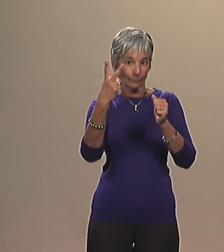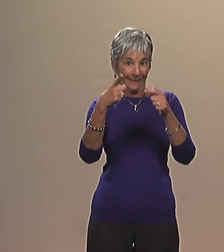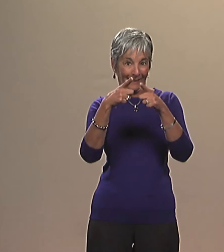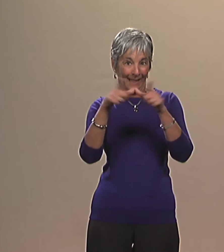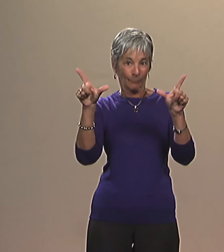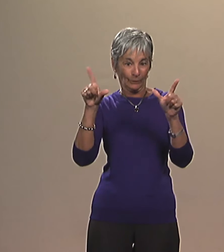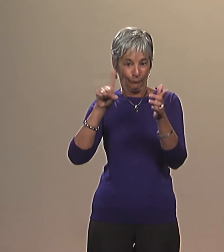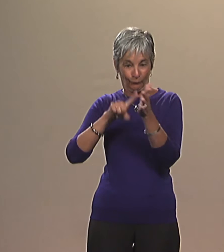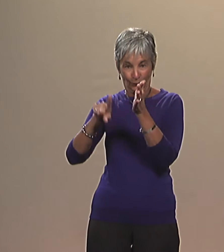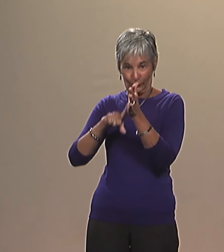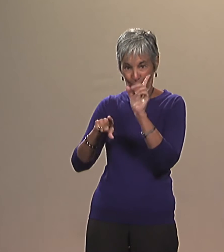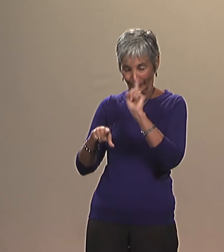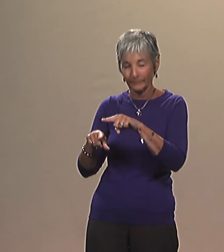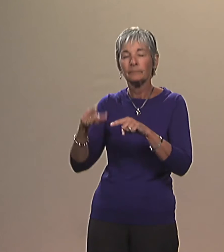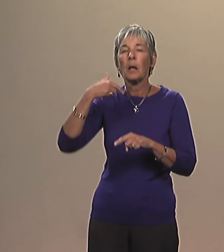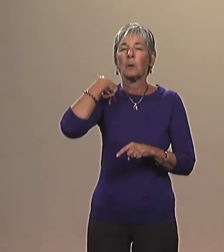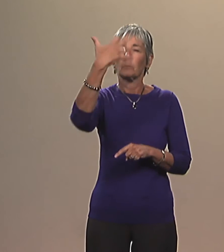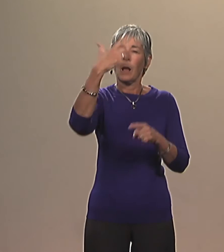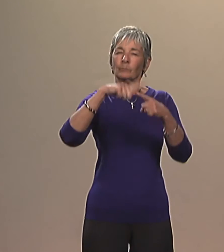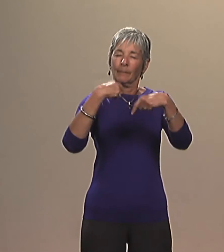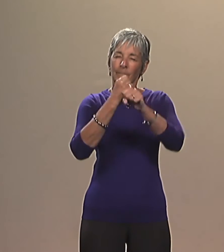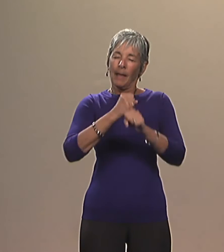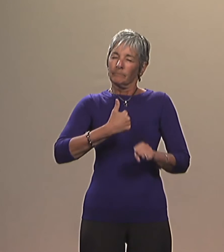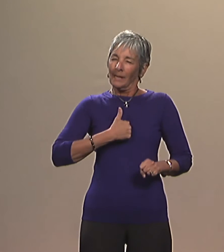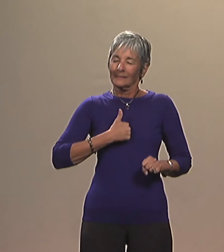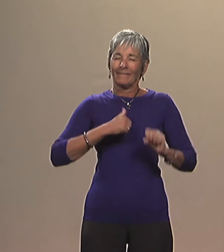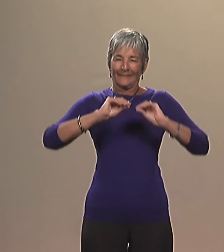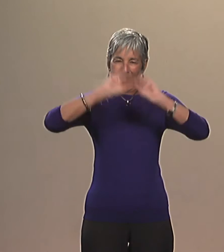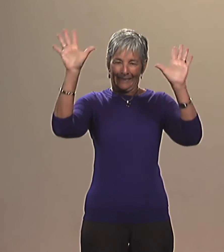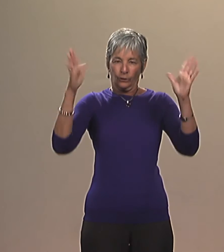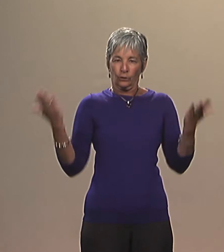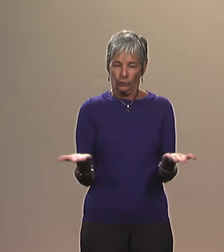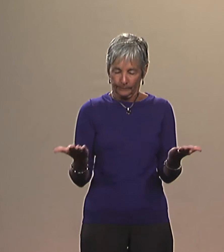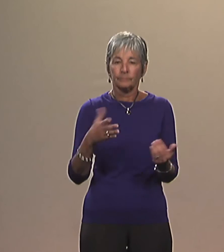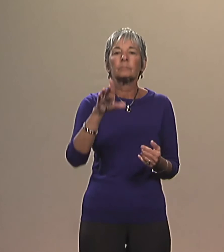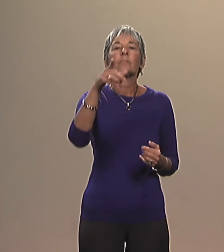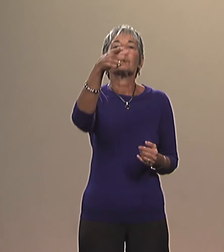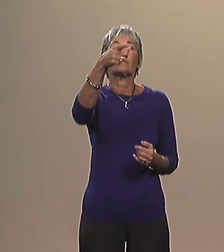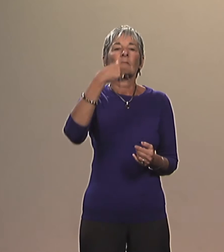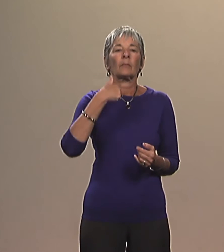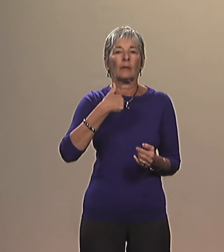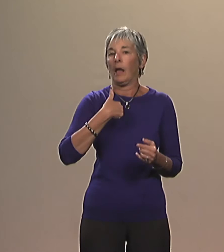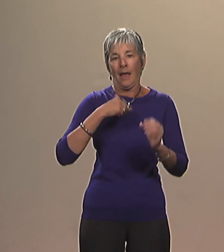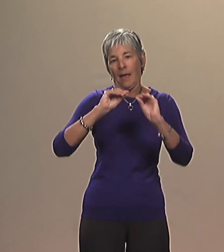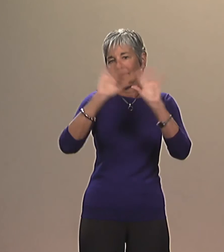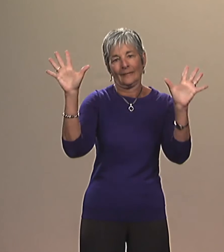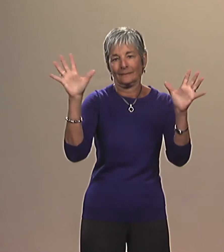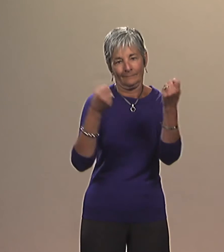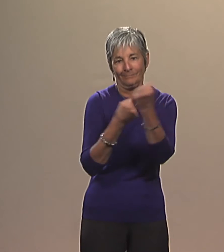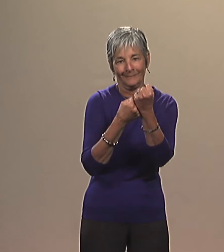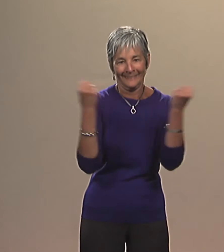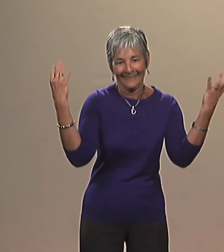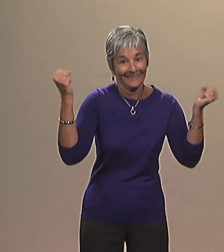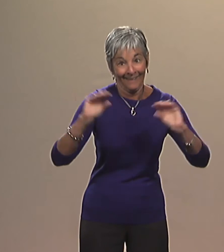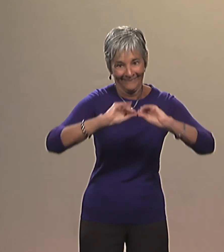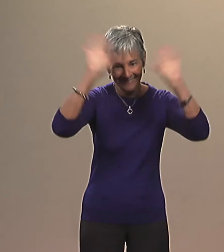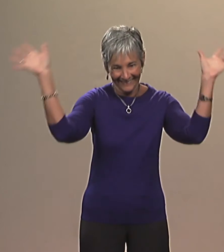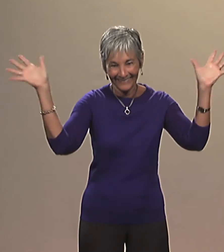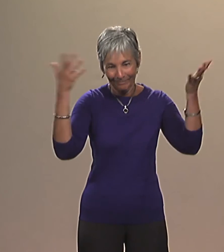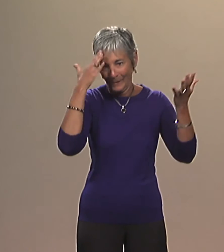language research. I want to be very explicit about something. It is obvious that I support ASL communication. That's quite evident